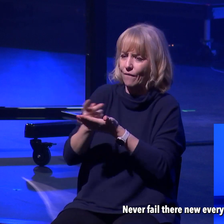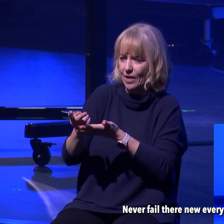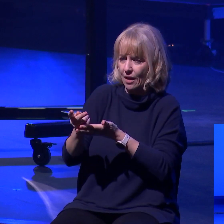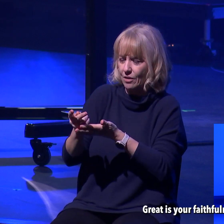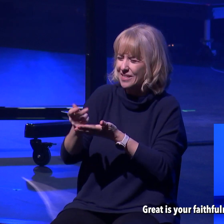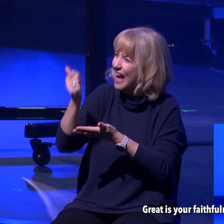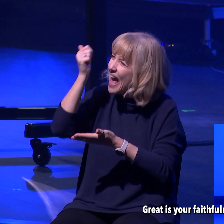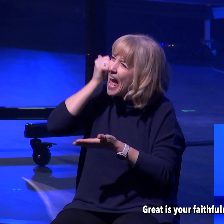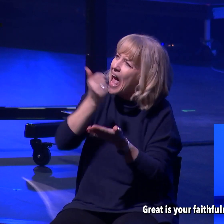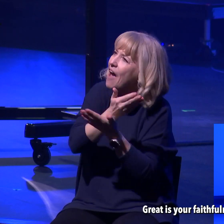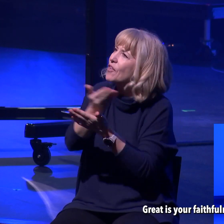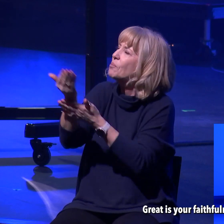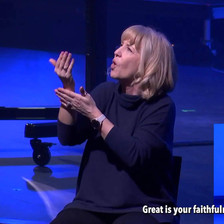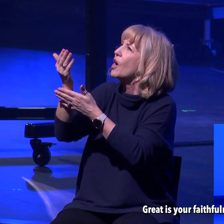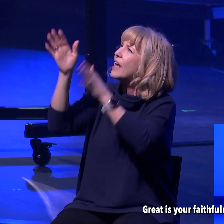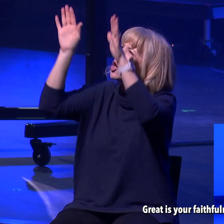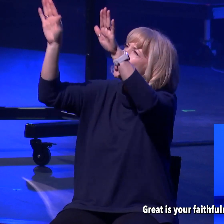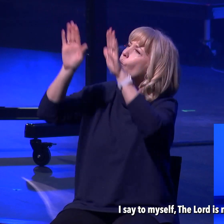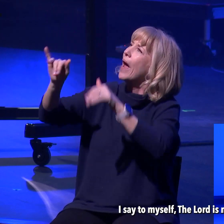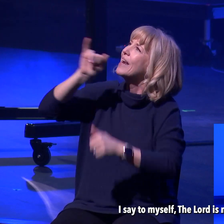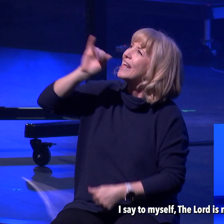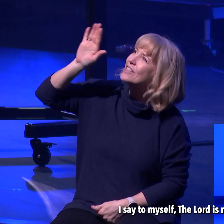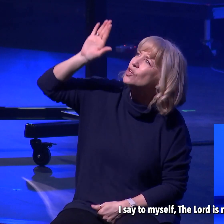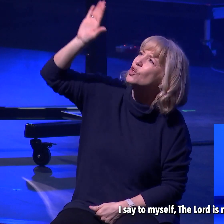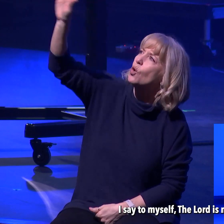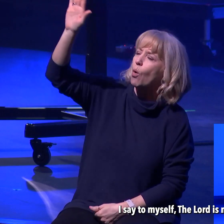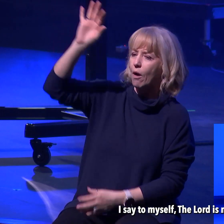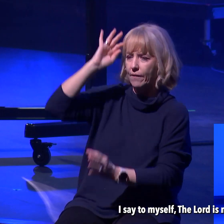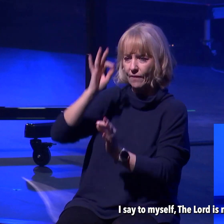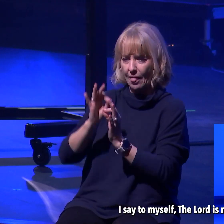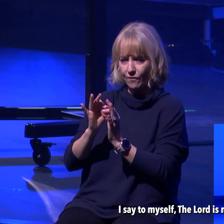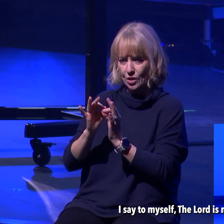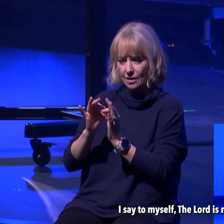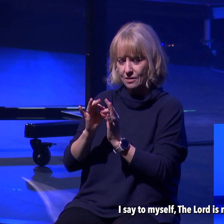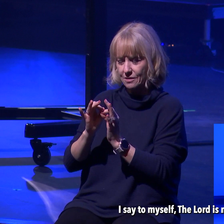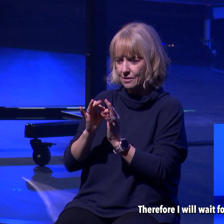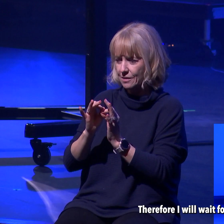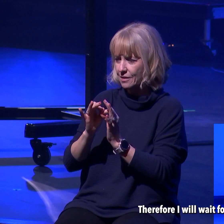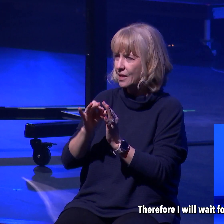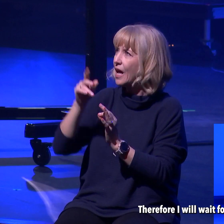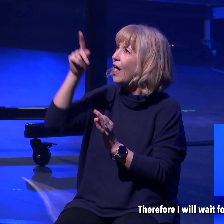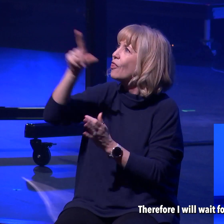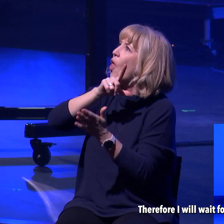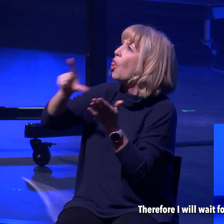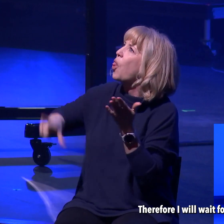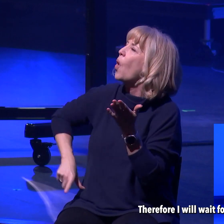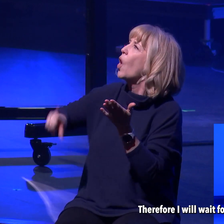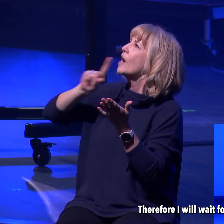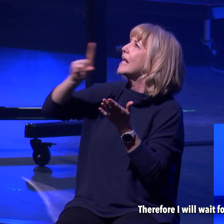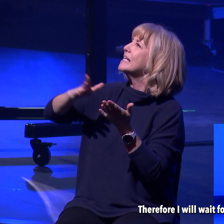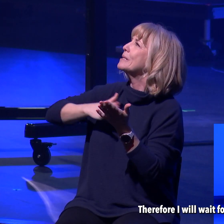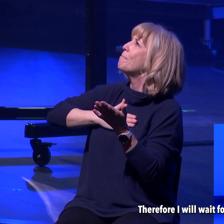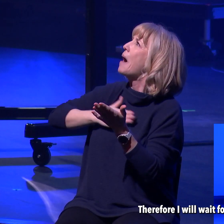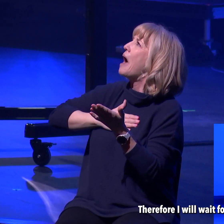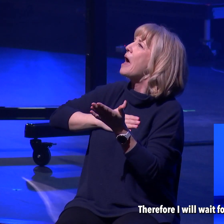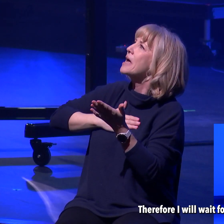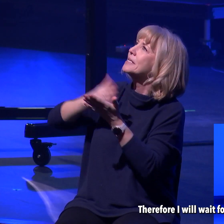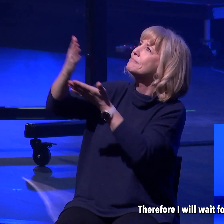morning. Great is your faithfulness. I say to myself, the Lord is my portion, therefore I will wait for